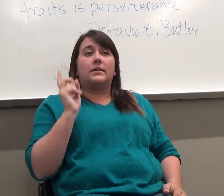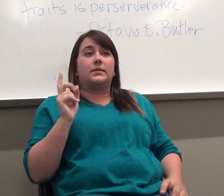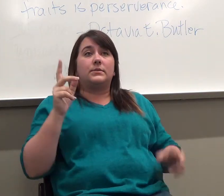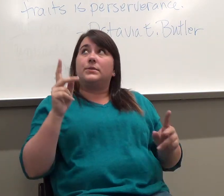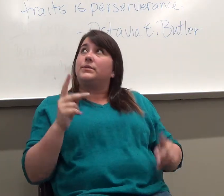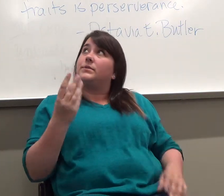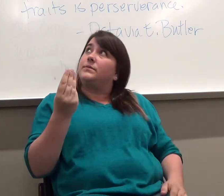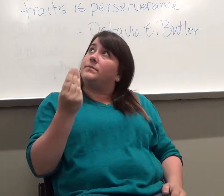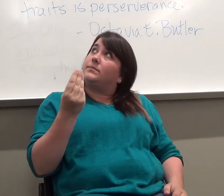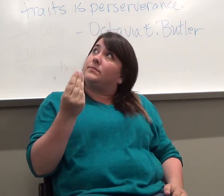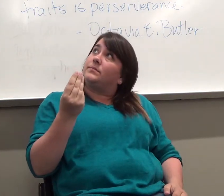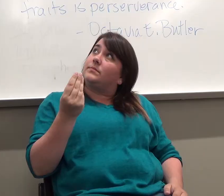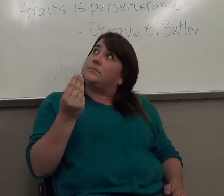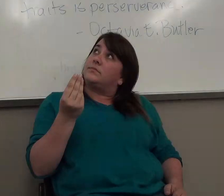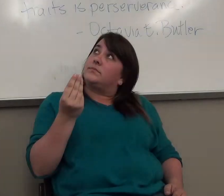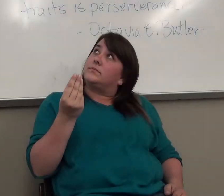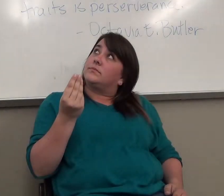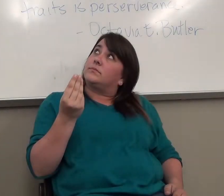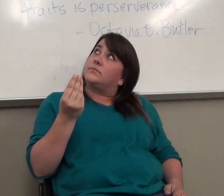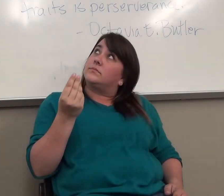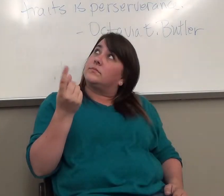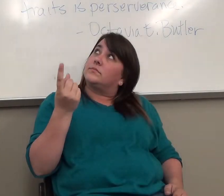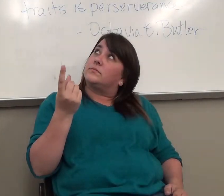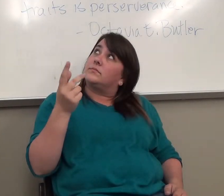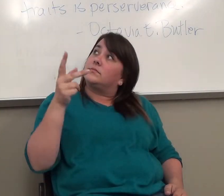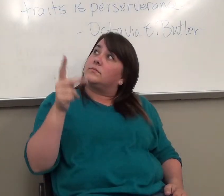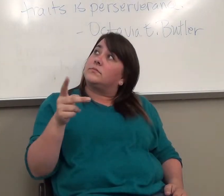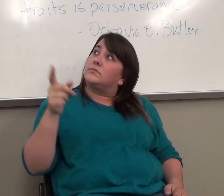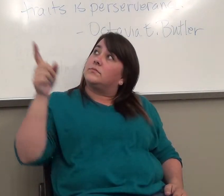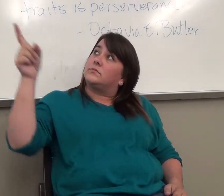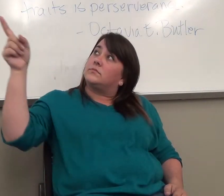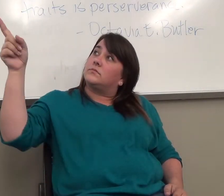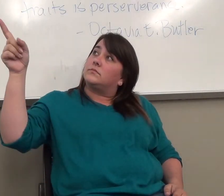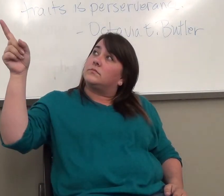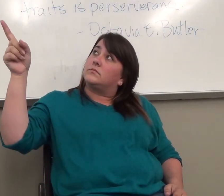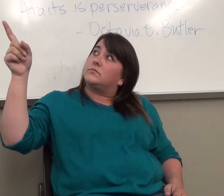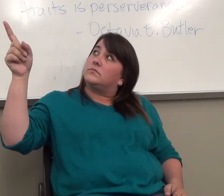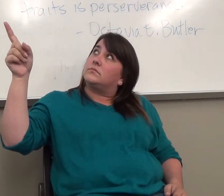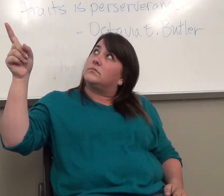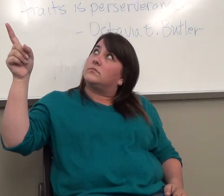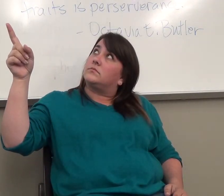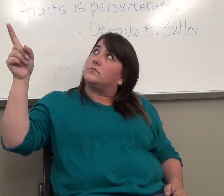changed. This person has, let's see,